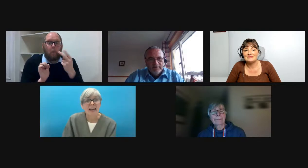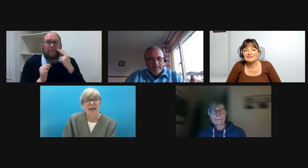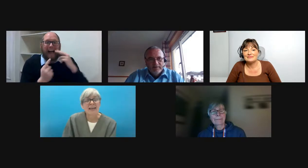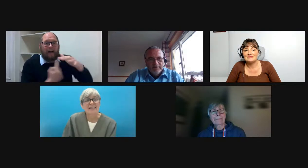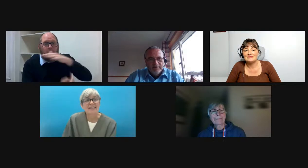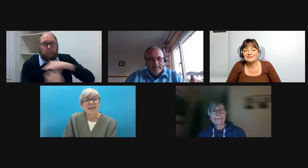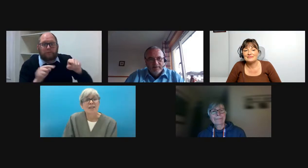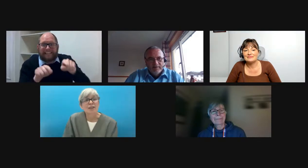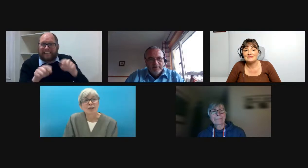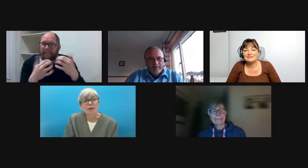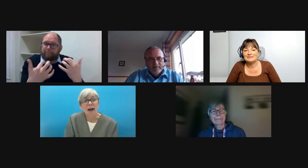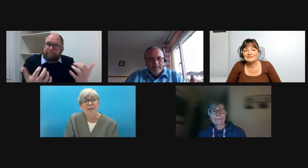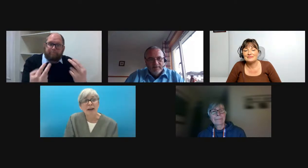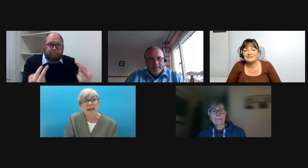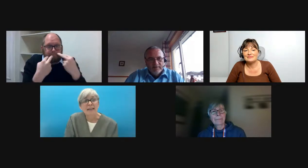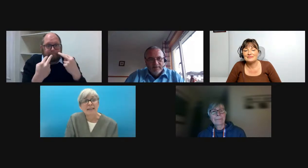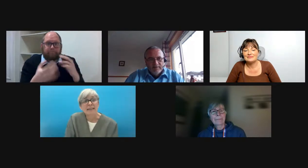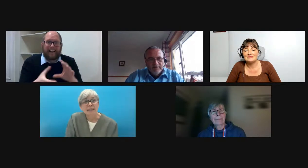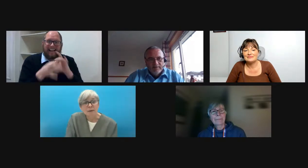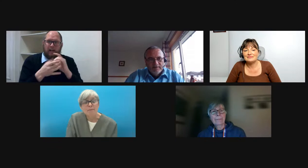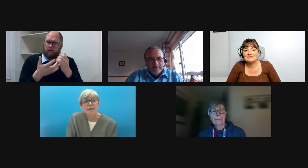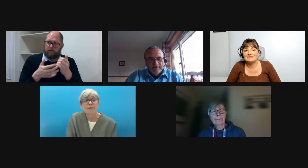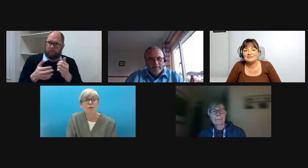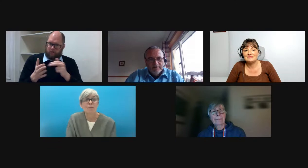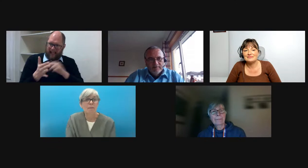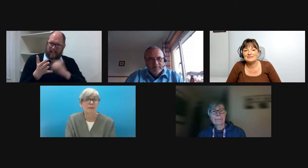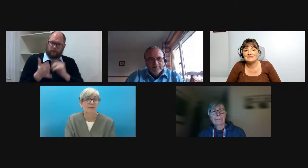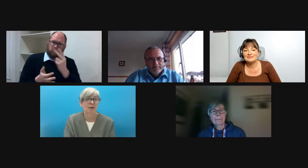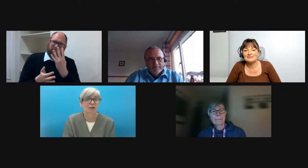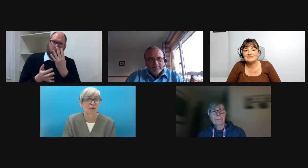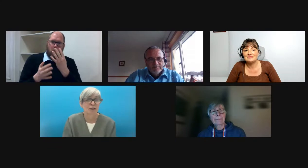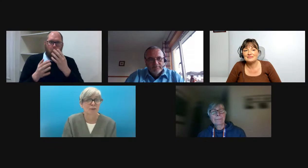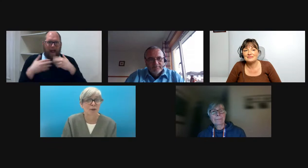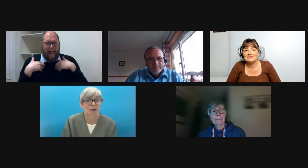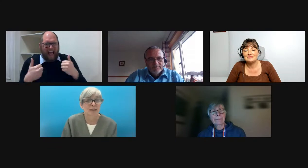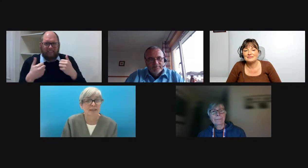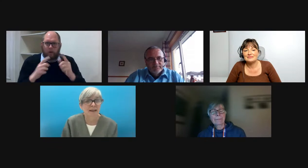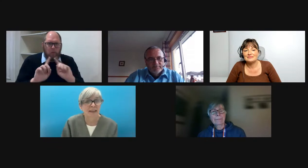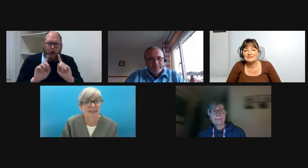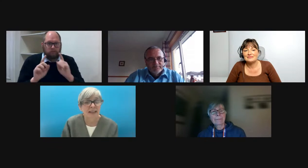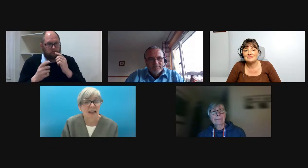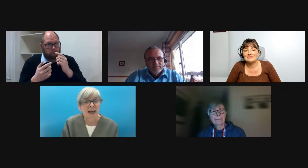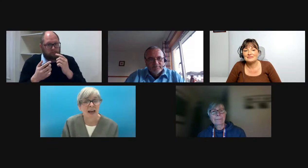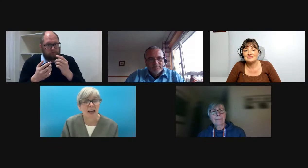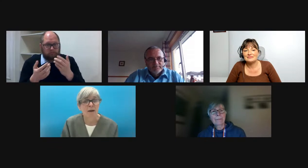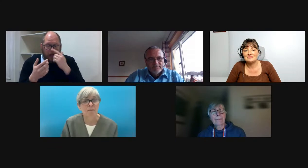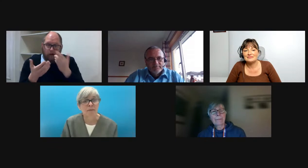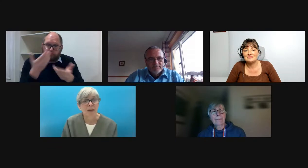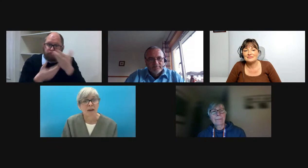tonight is, do you have any tips for members of our audience watching tonight